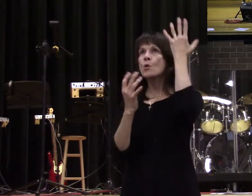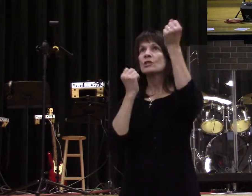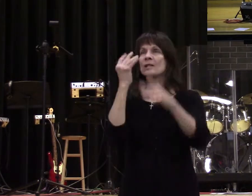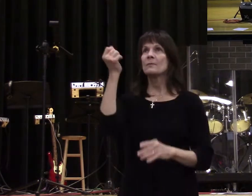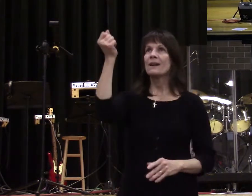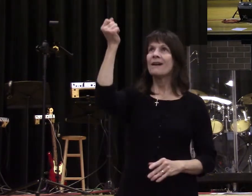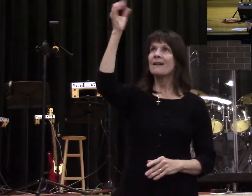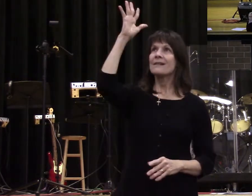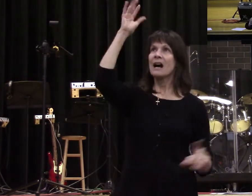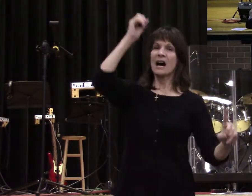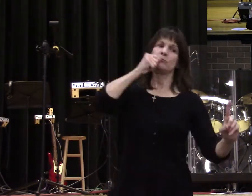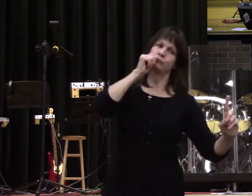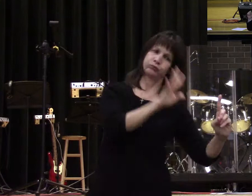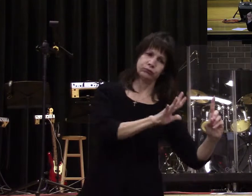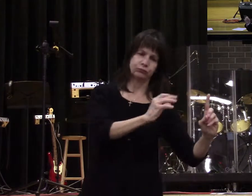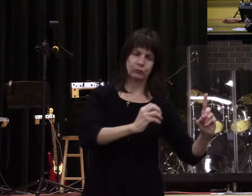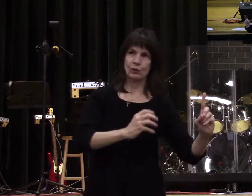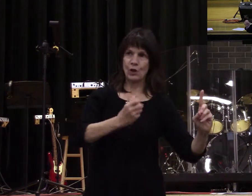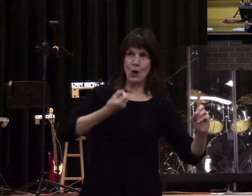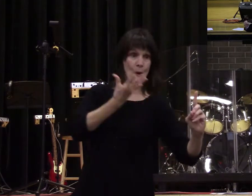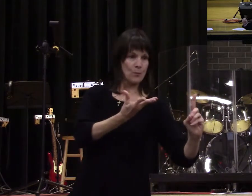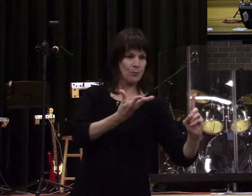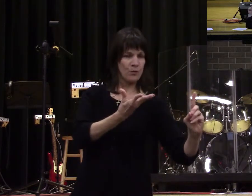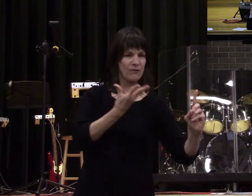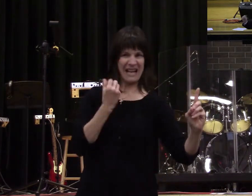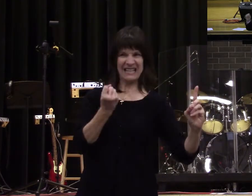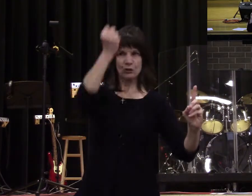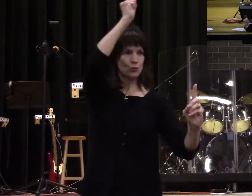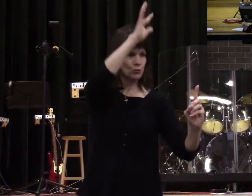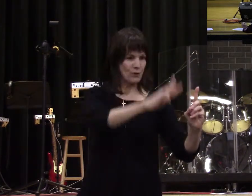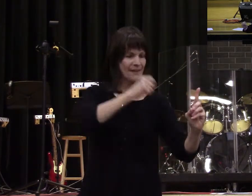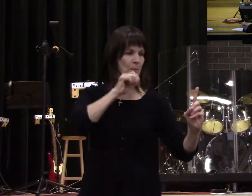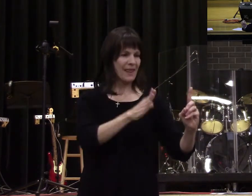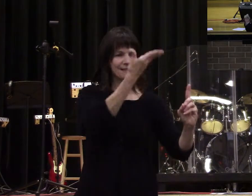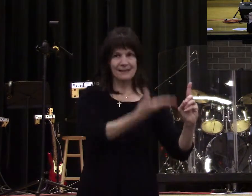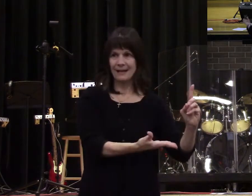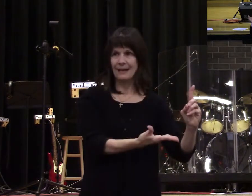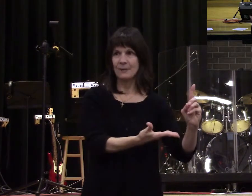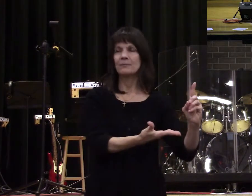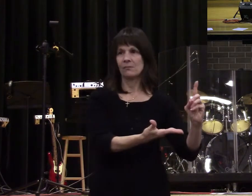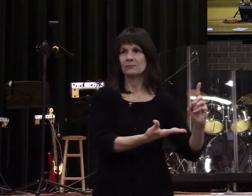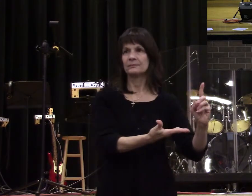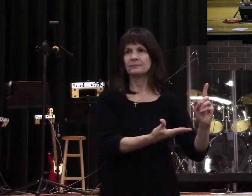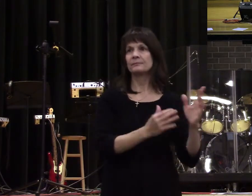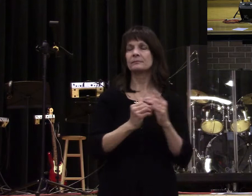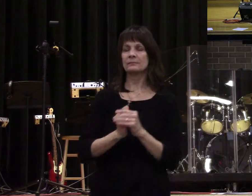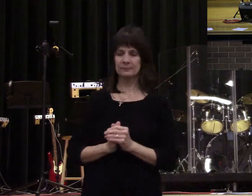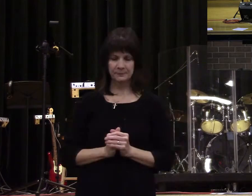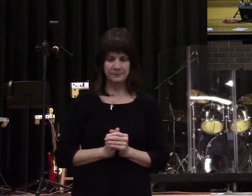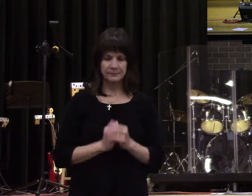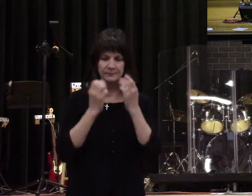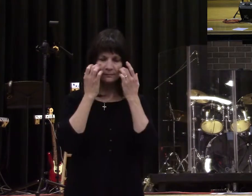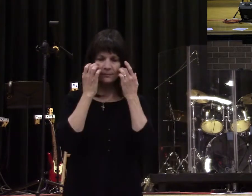clear from Jesus' conversation that becoming a worshiper is not a side issue of